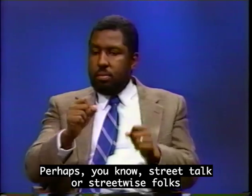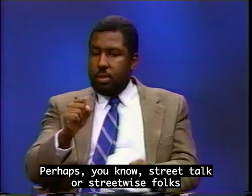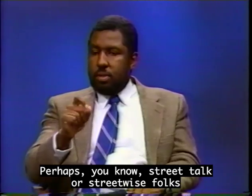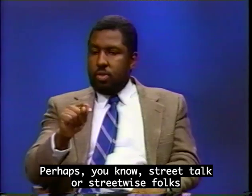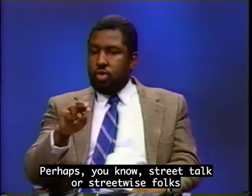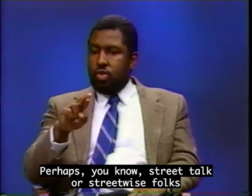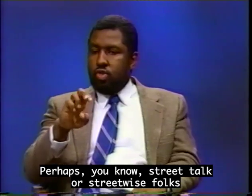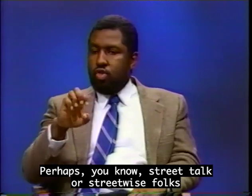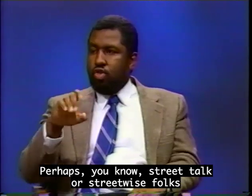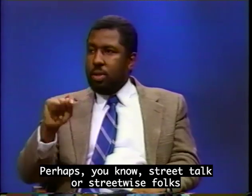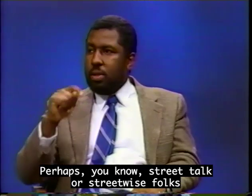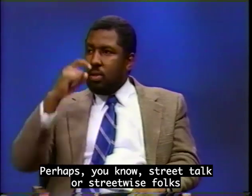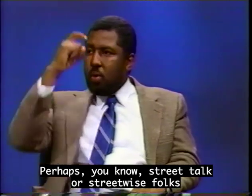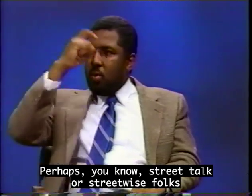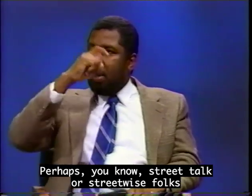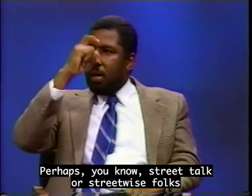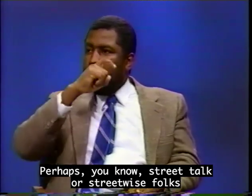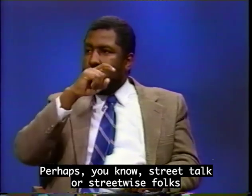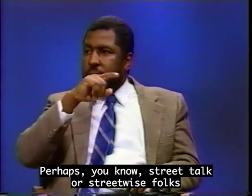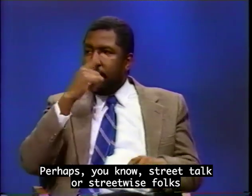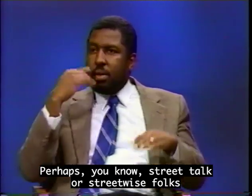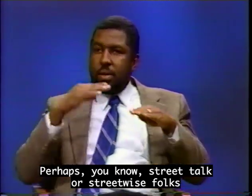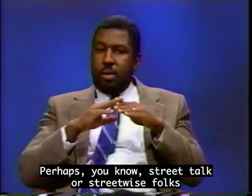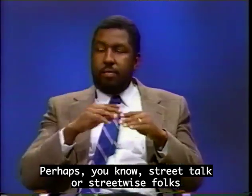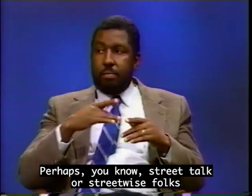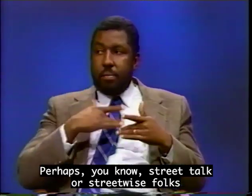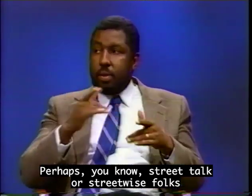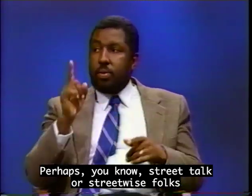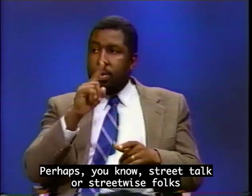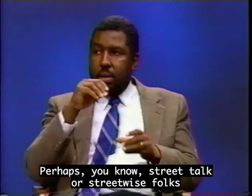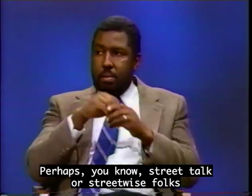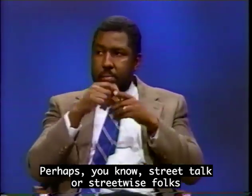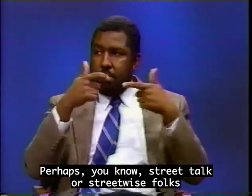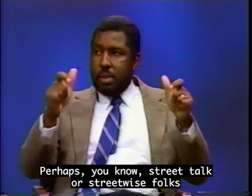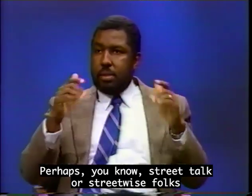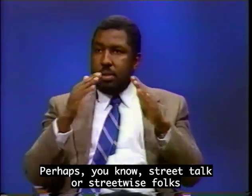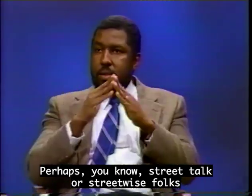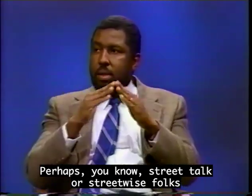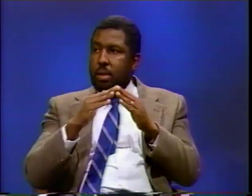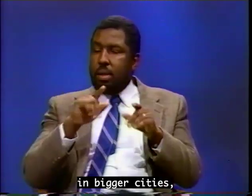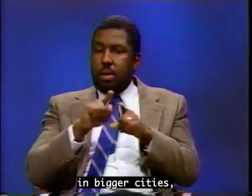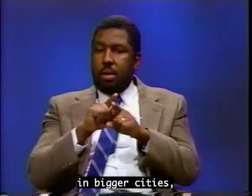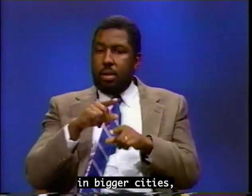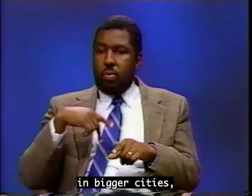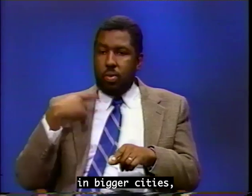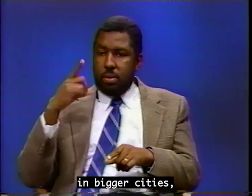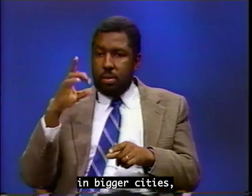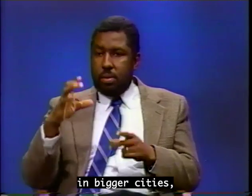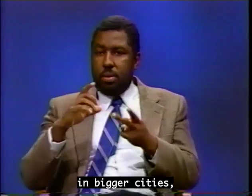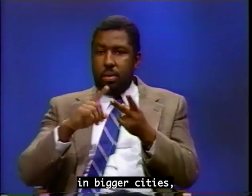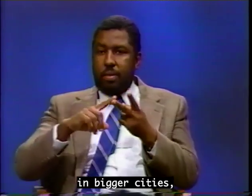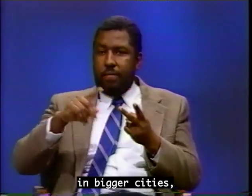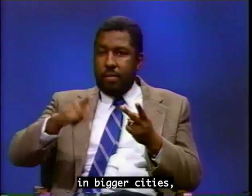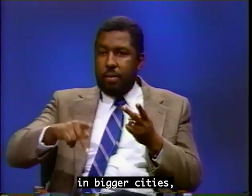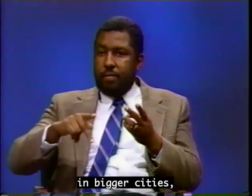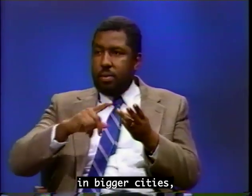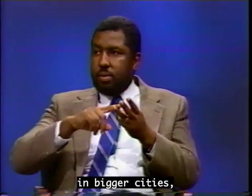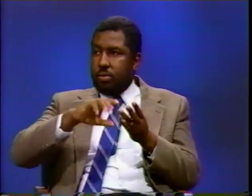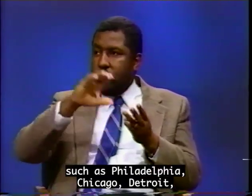Perhaps, you know, street talk or streetwise folks in bigger cities, such